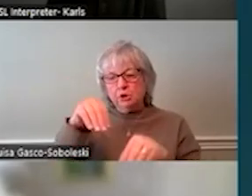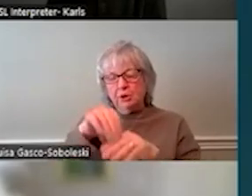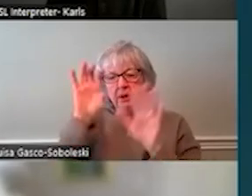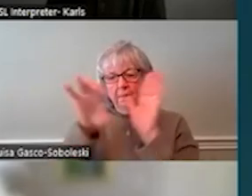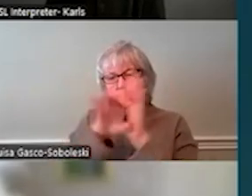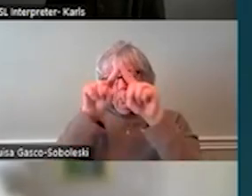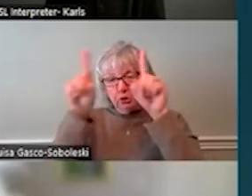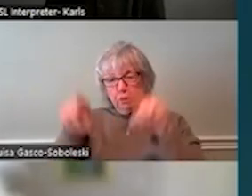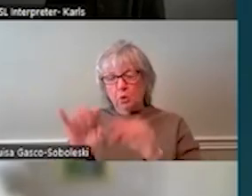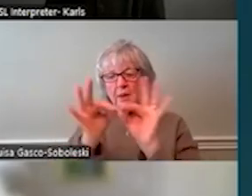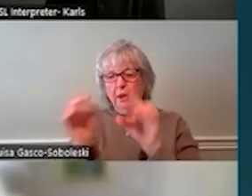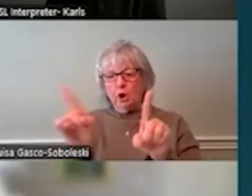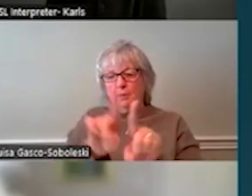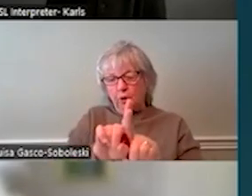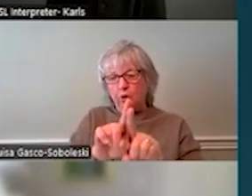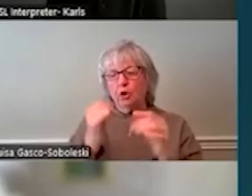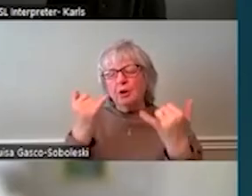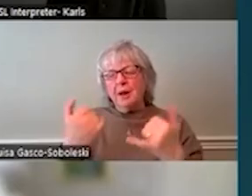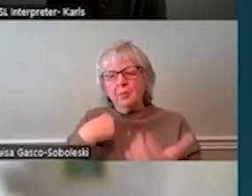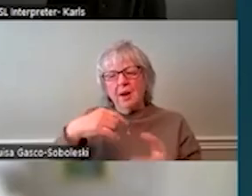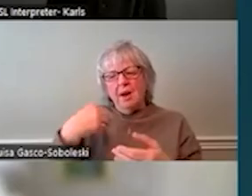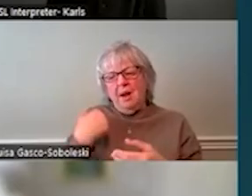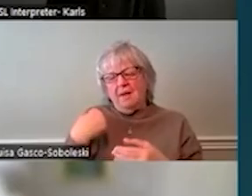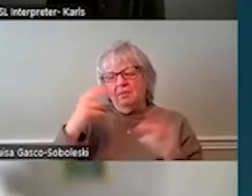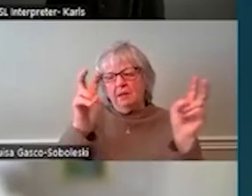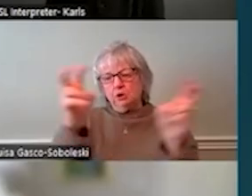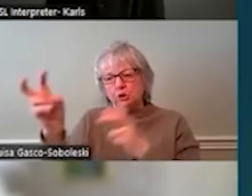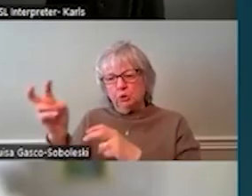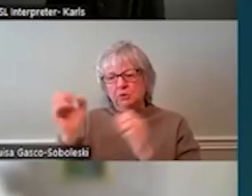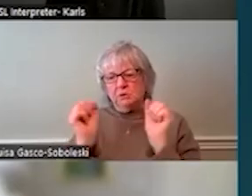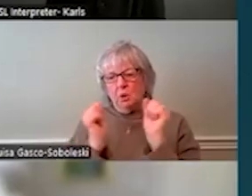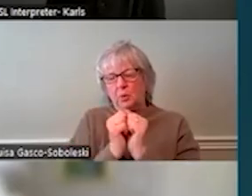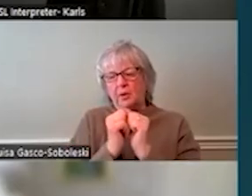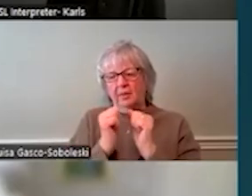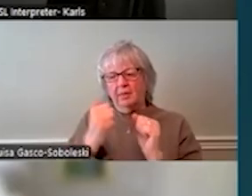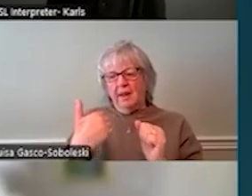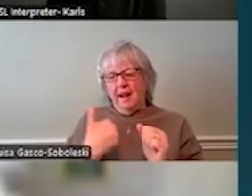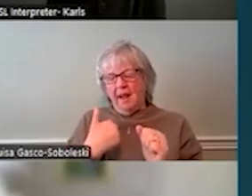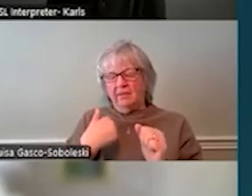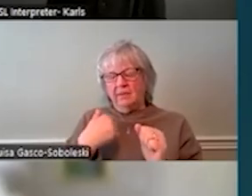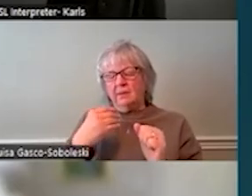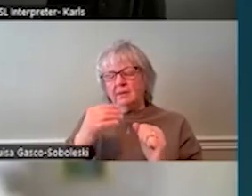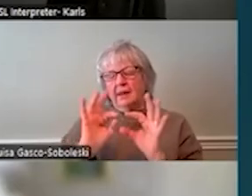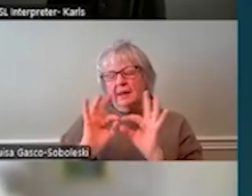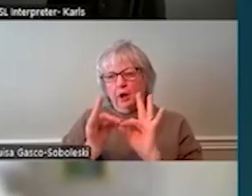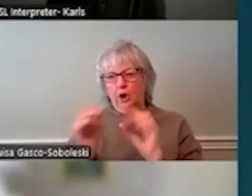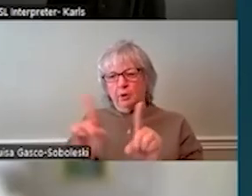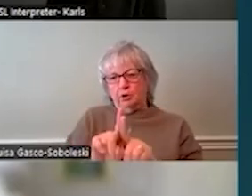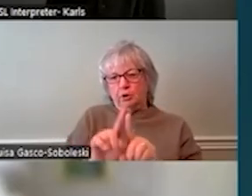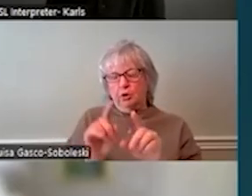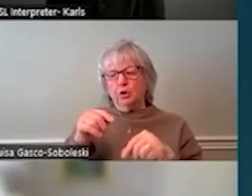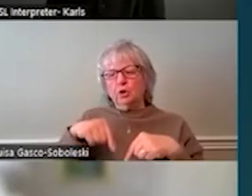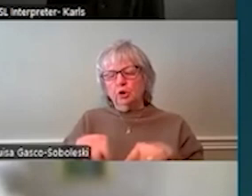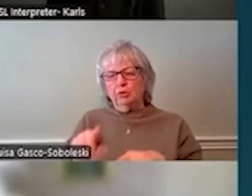When there's a political announcement or anything on the television, you're